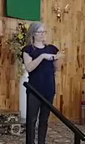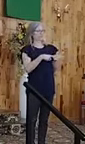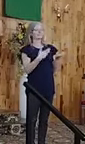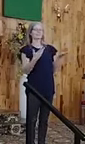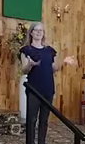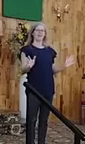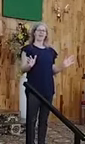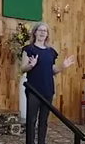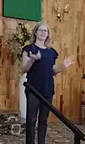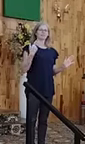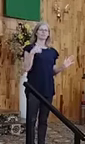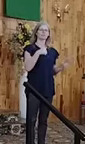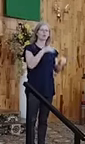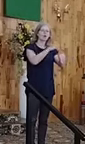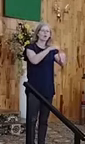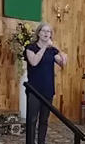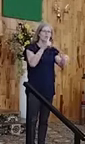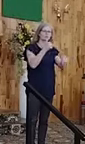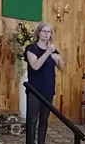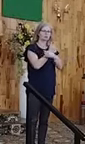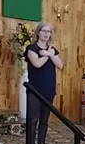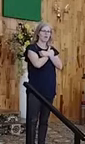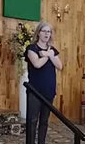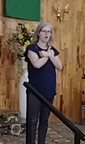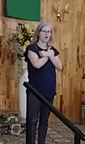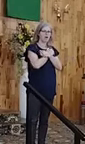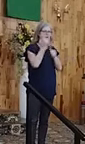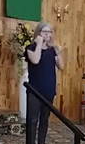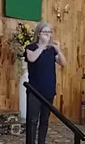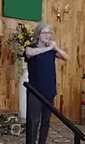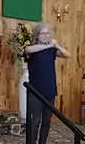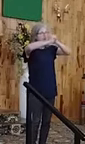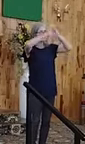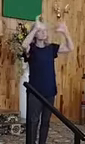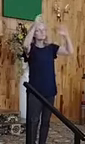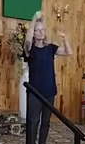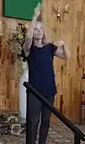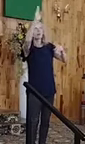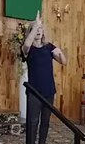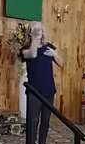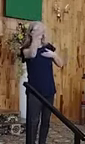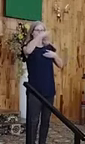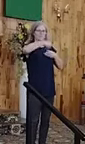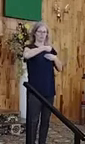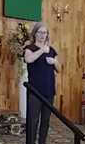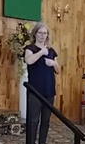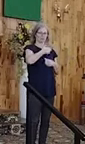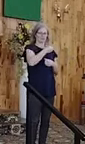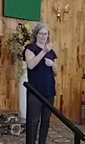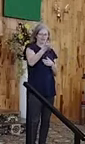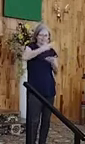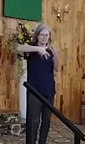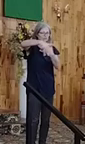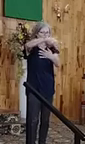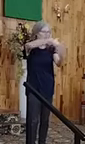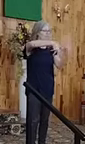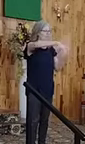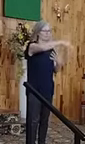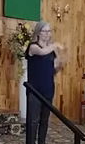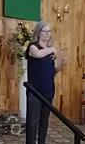we are called to love the image of God in ourselves and in them. And that is